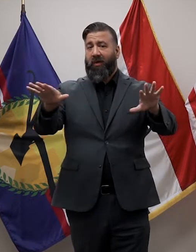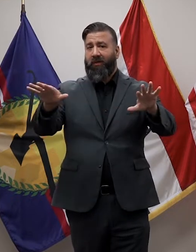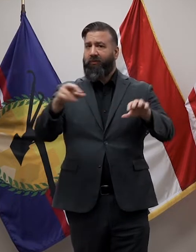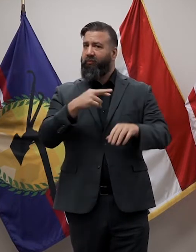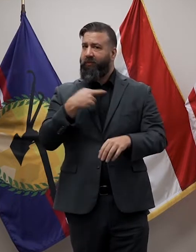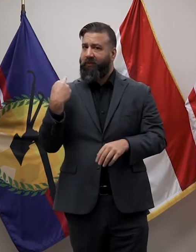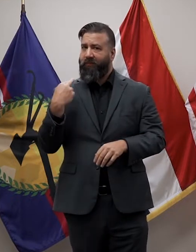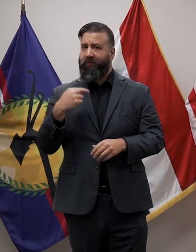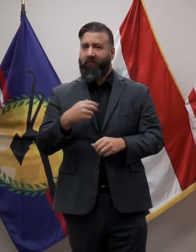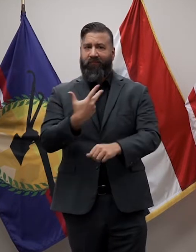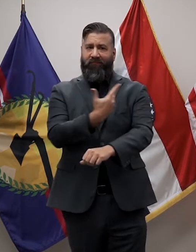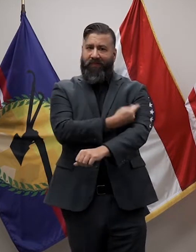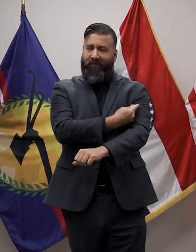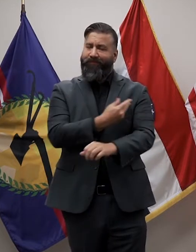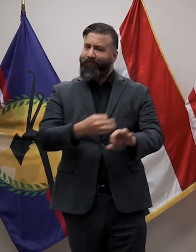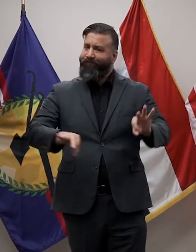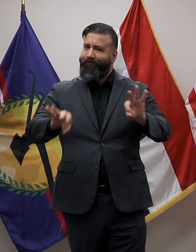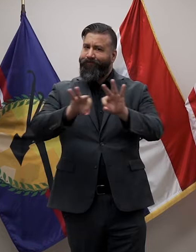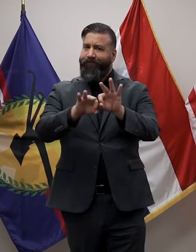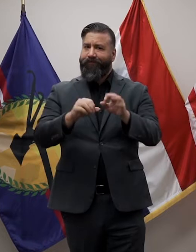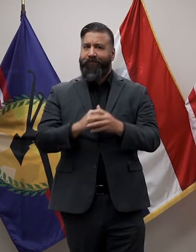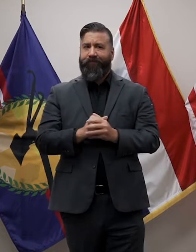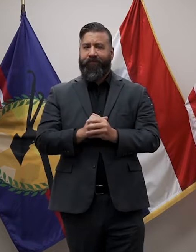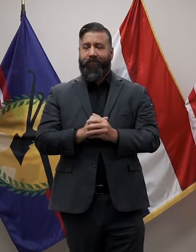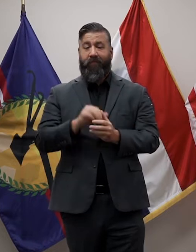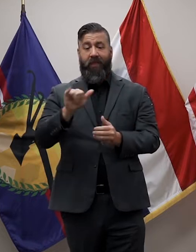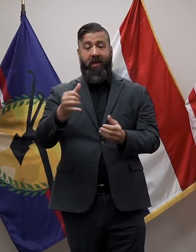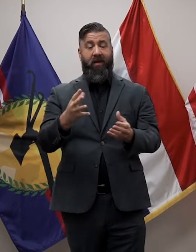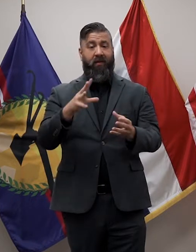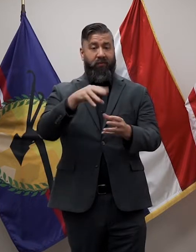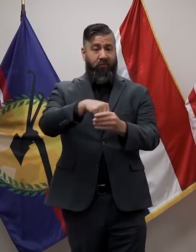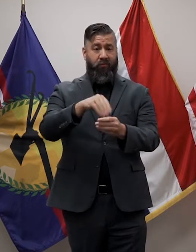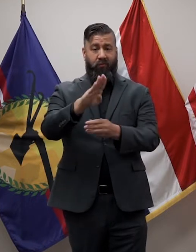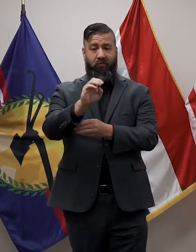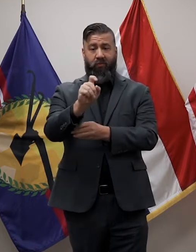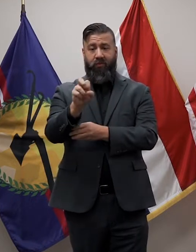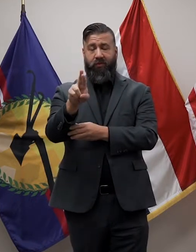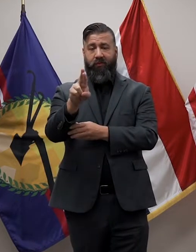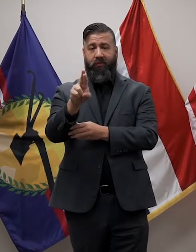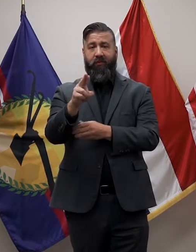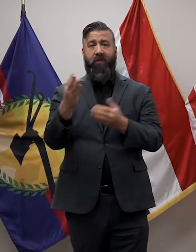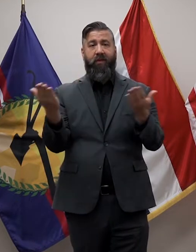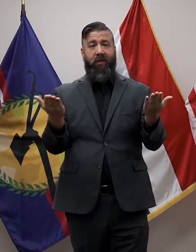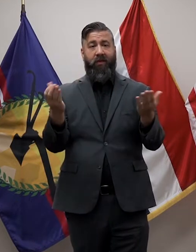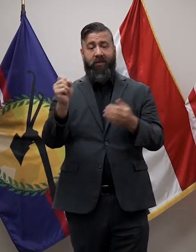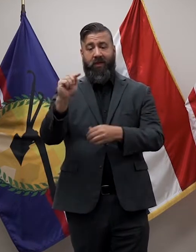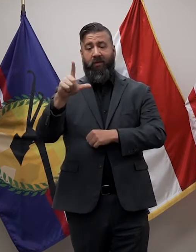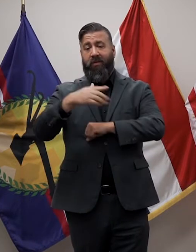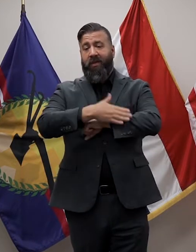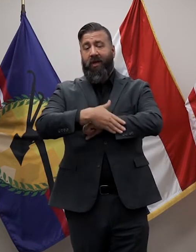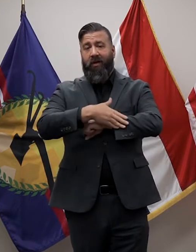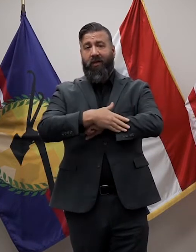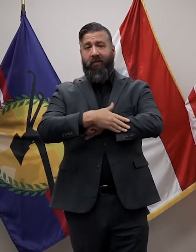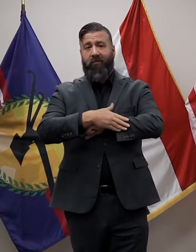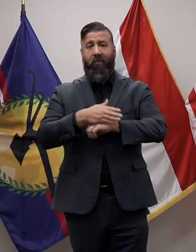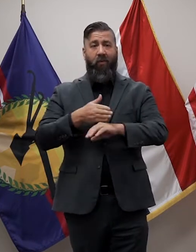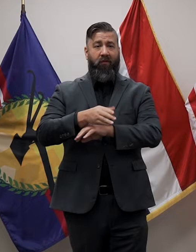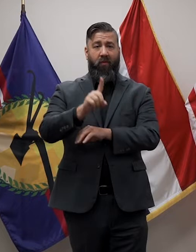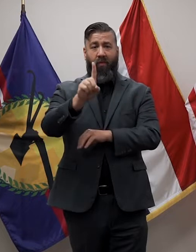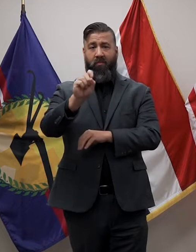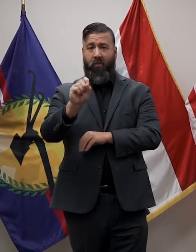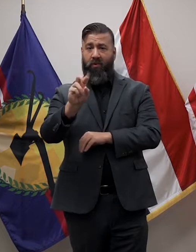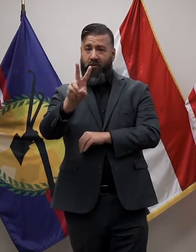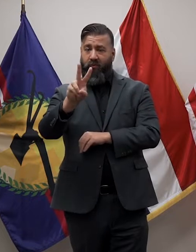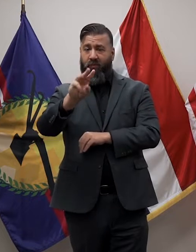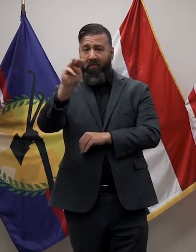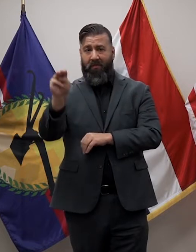is critical. This includes boosters. In St. Louis County, more than 1.2 million doses of COVID-19